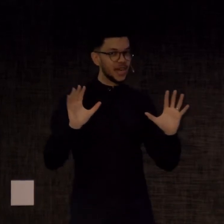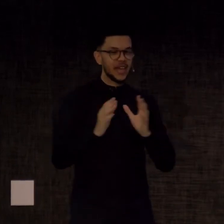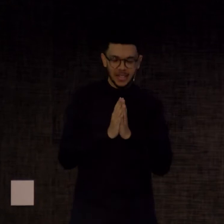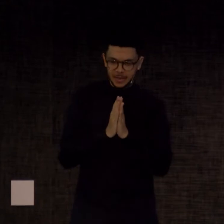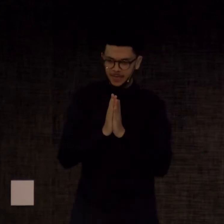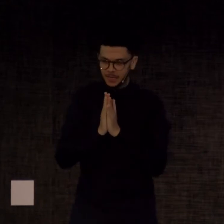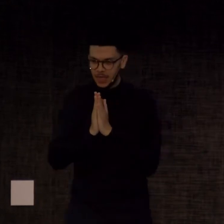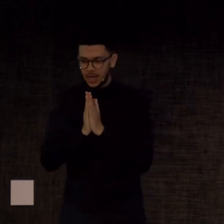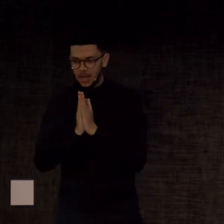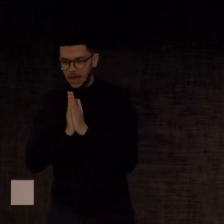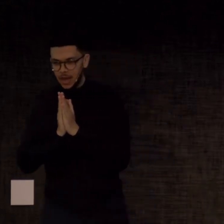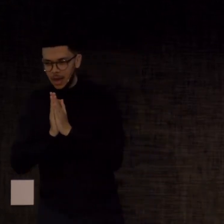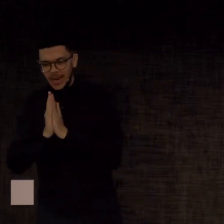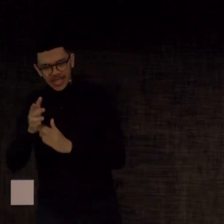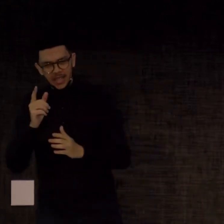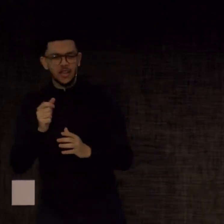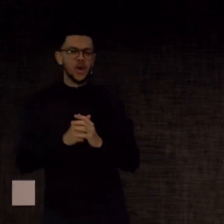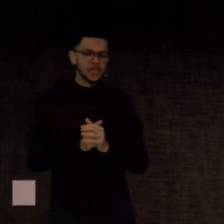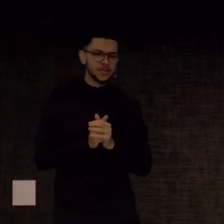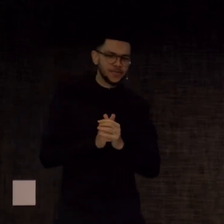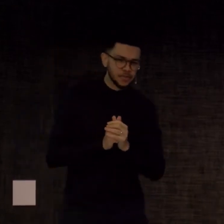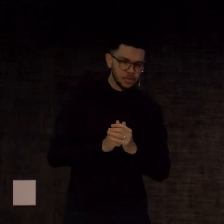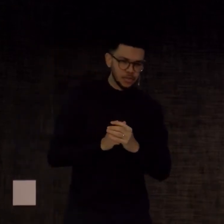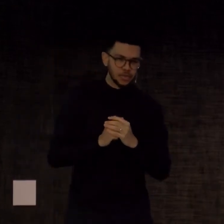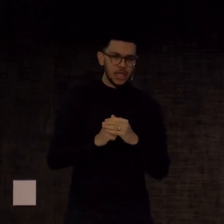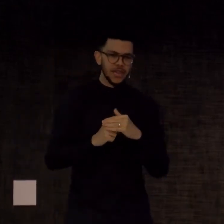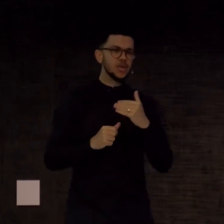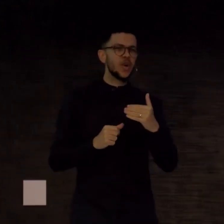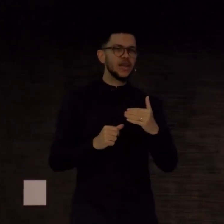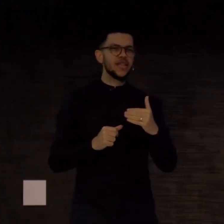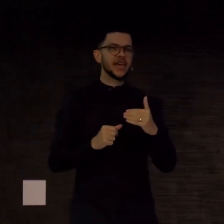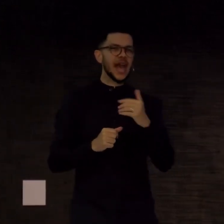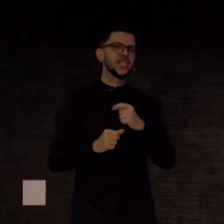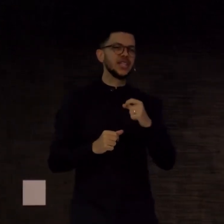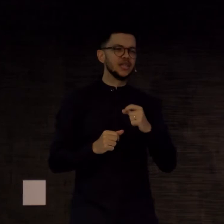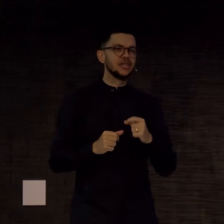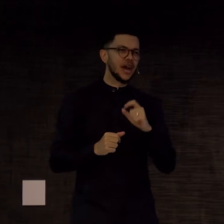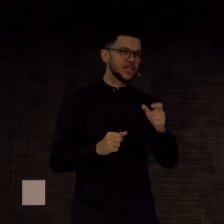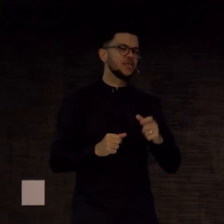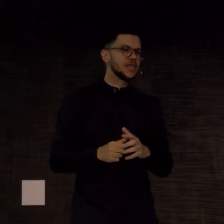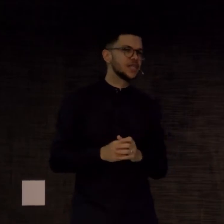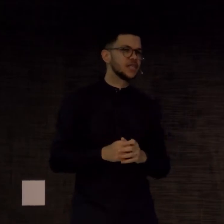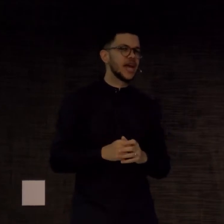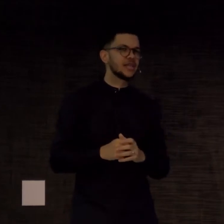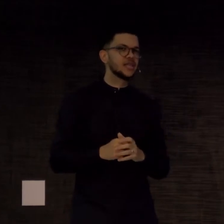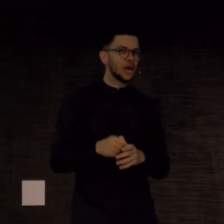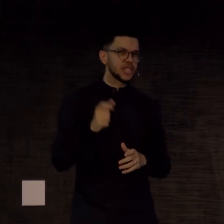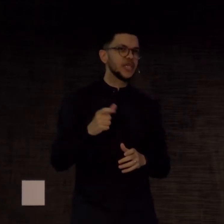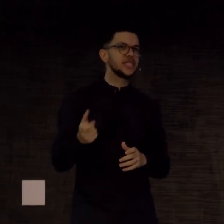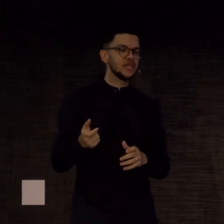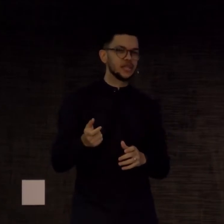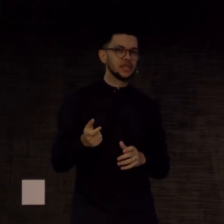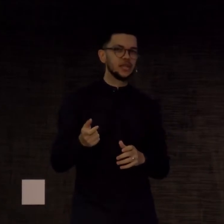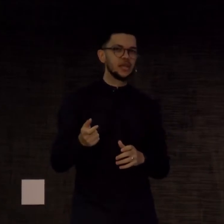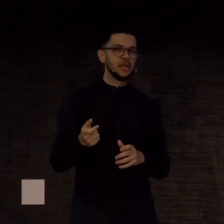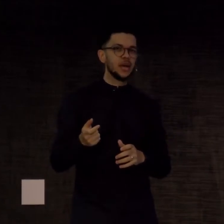when I hear that. But he said, you know what? There was one thing, actually, now that you mention it, that I wish we